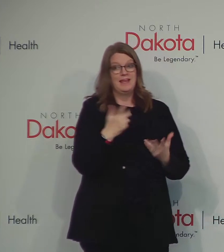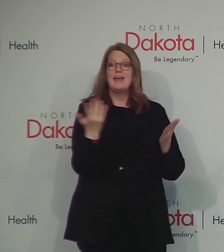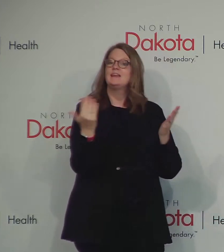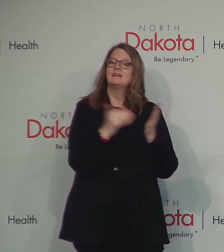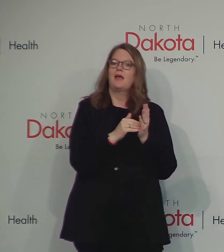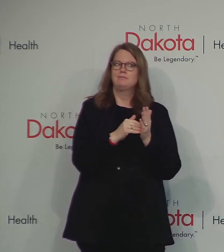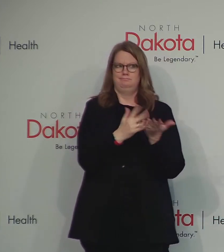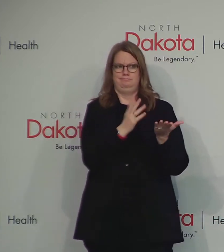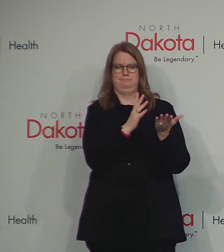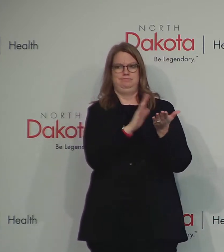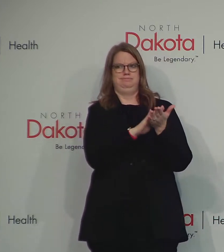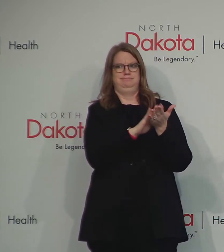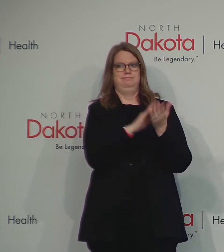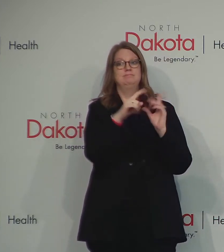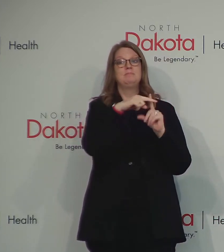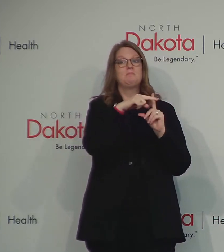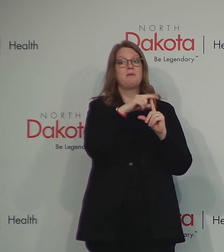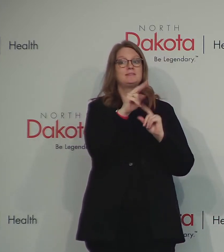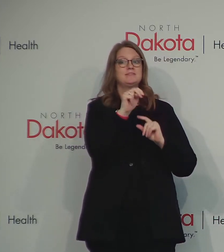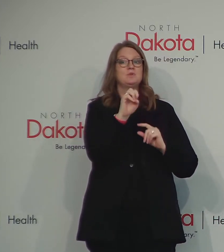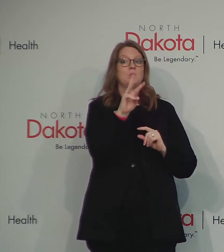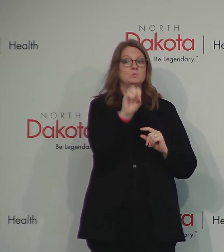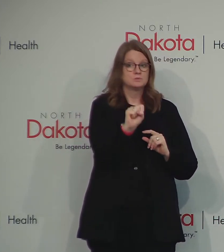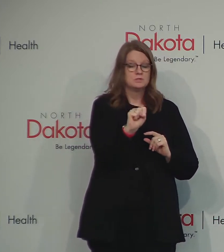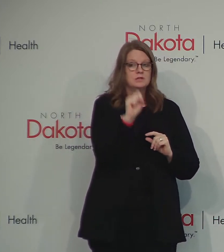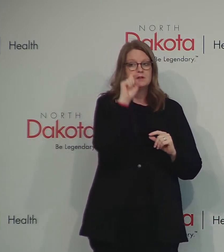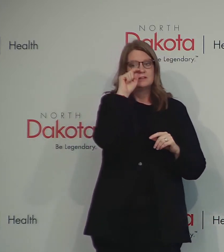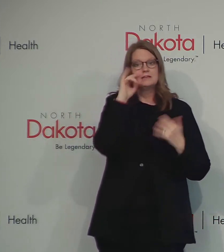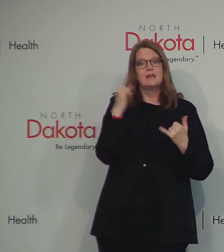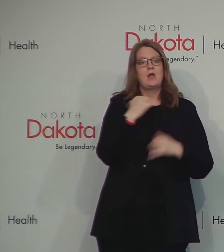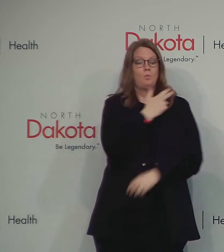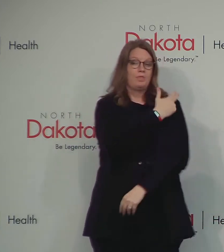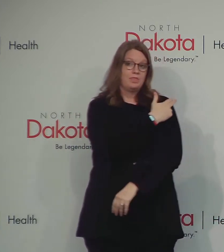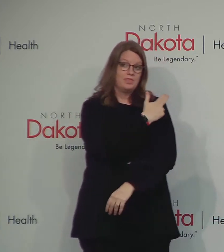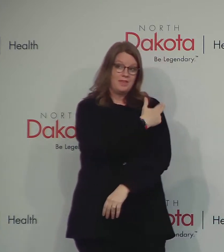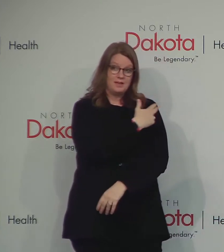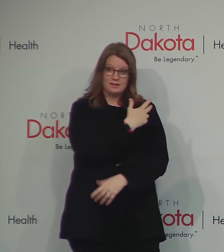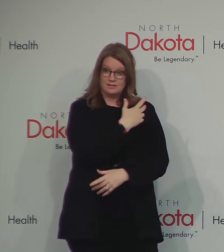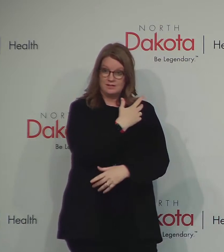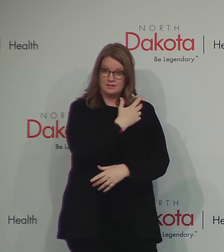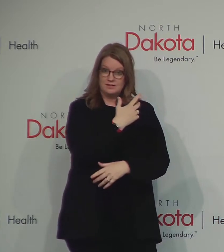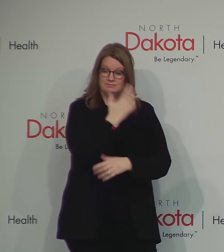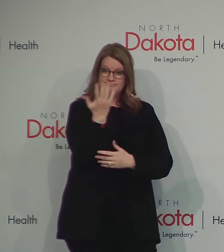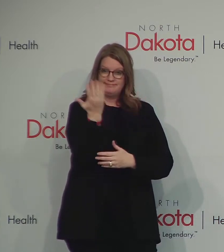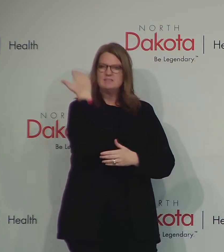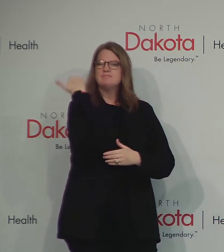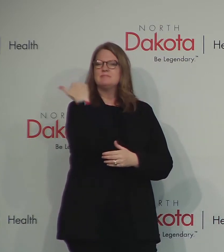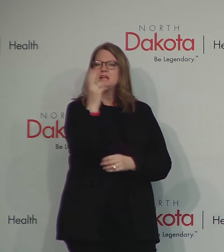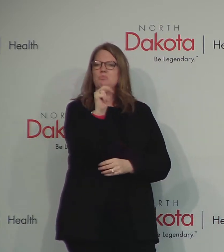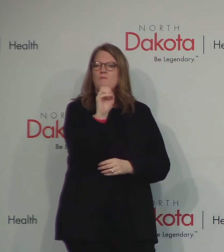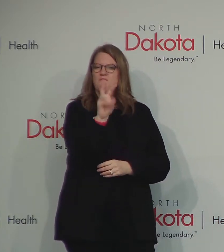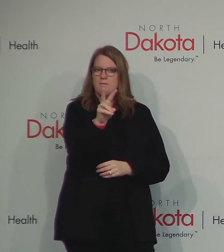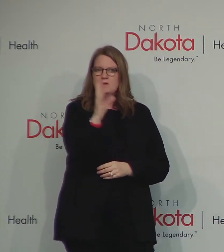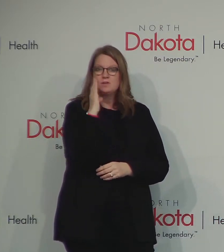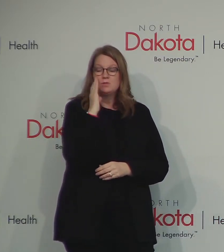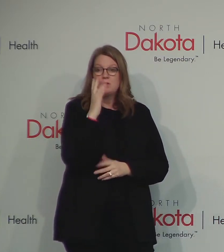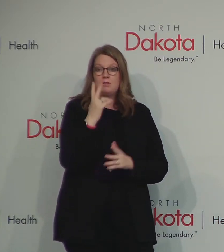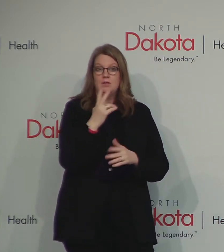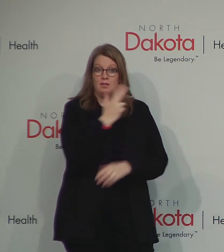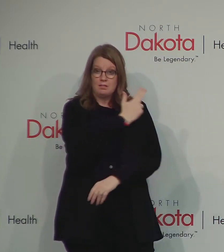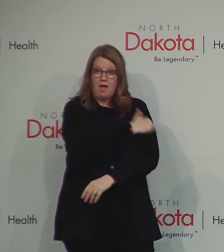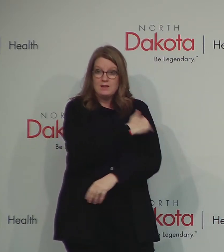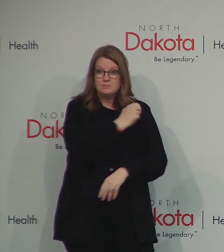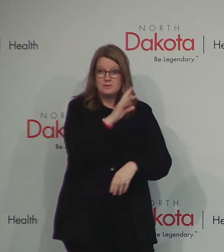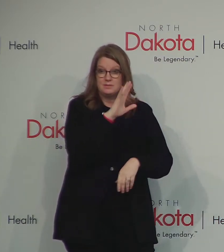again, because as we know, when our hospital numbers increased back in early November and they were testing